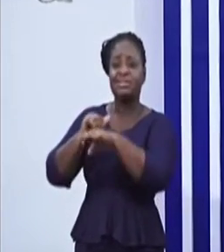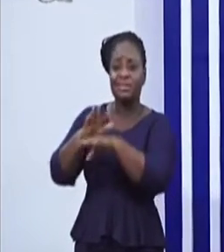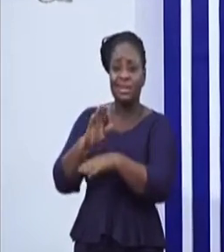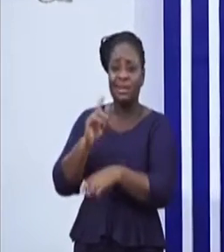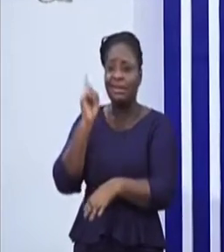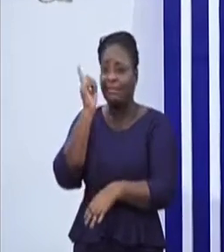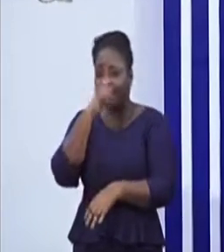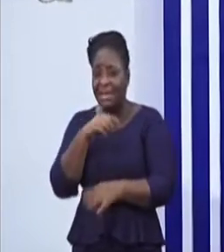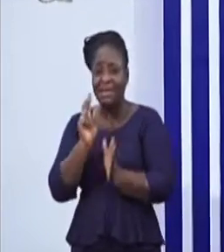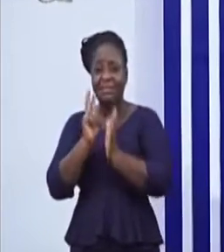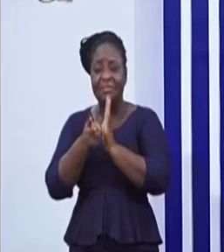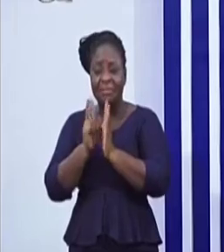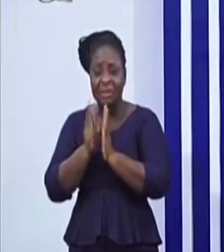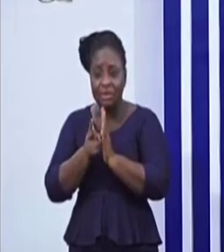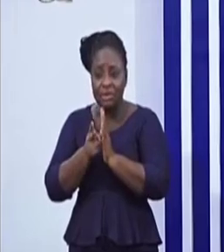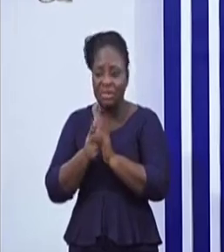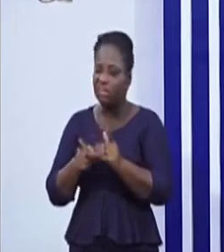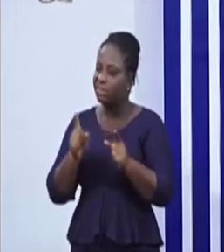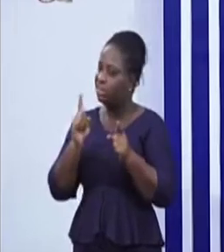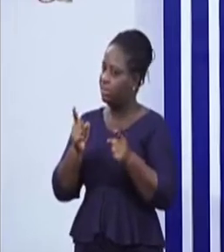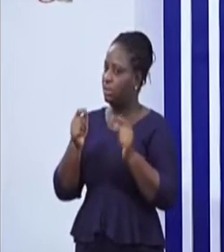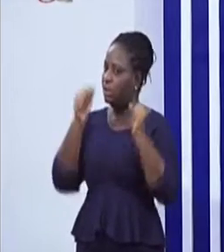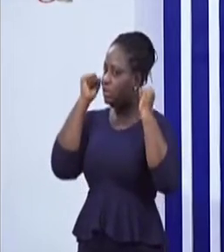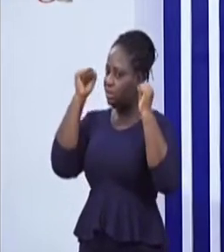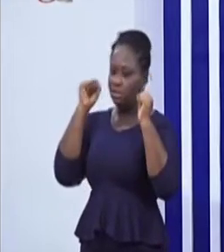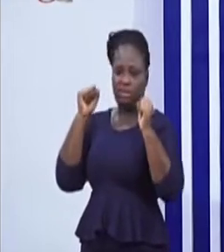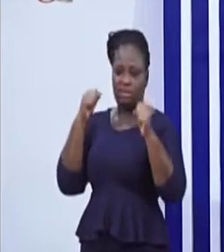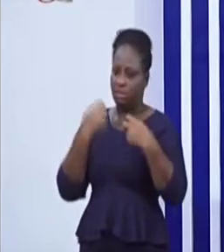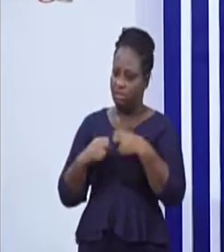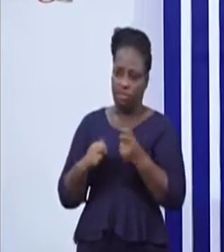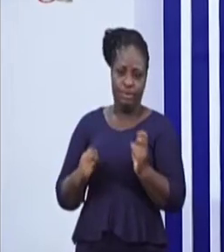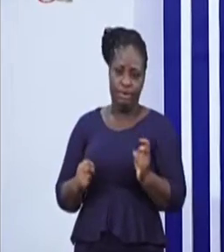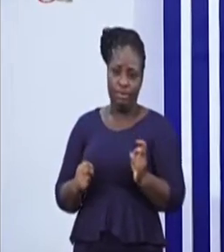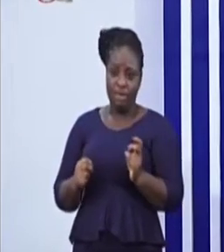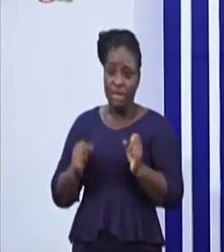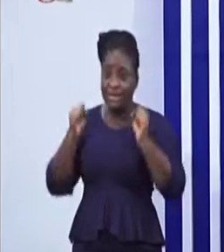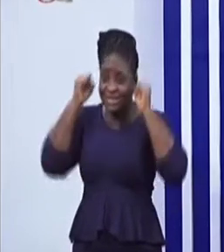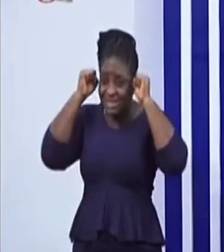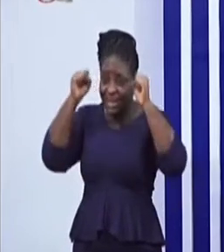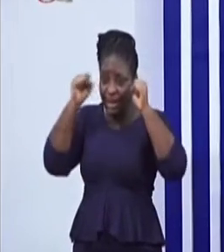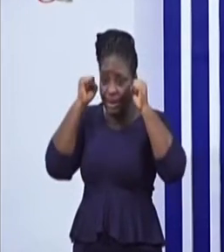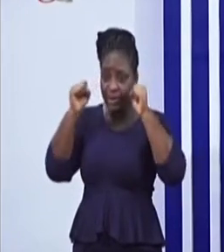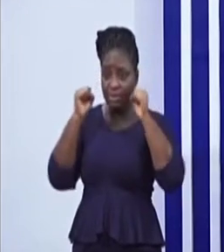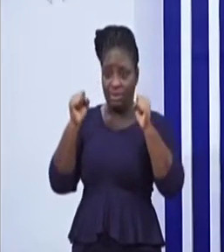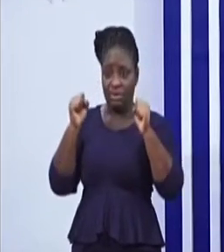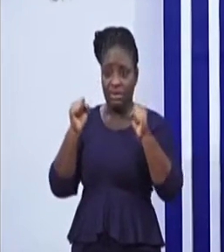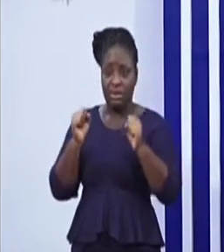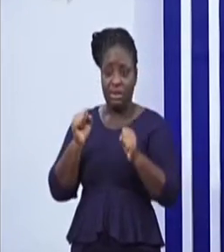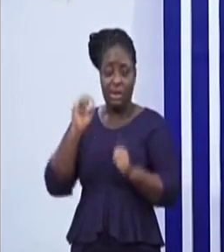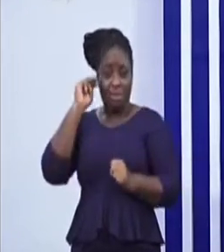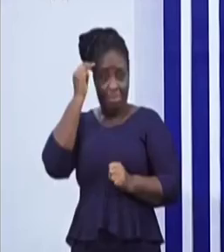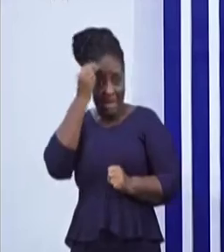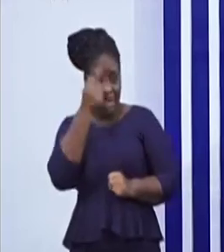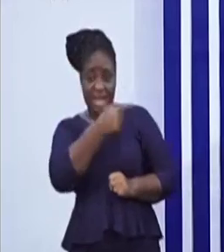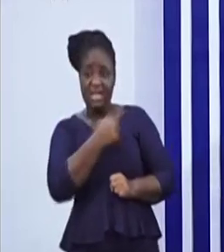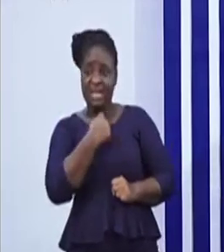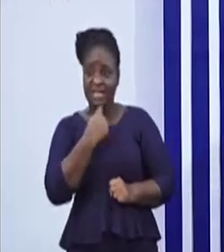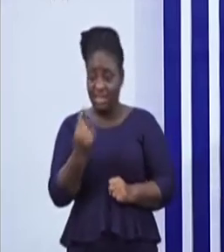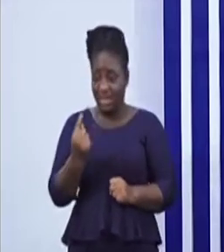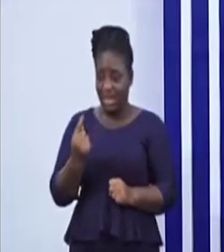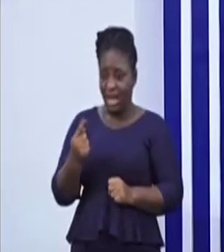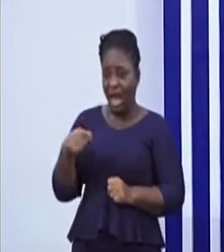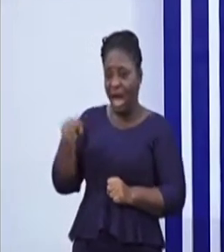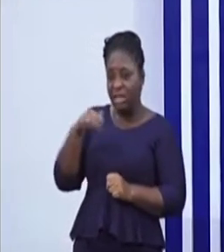disseminating fake videos is a serious crime. And it's a serious crime, by the Honorable Minister rightly said, under